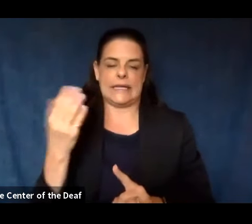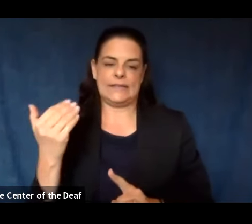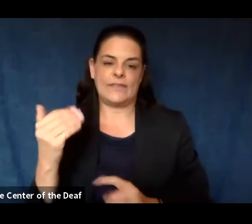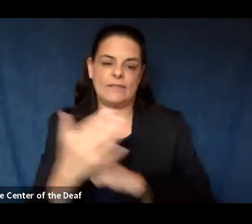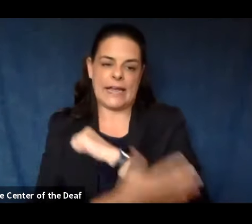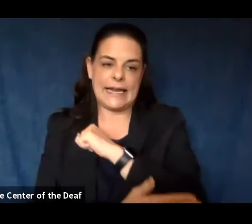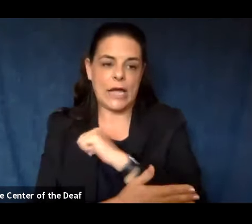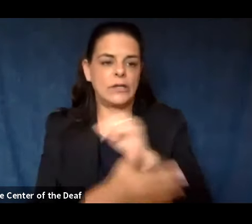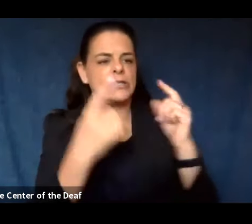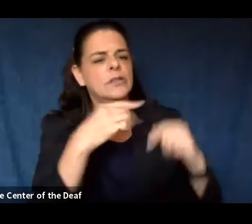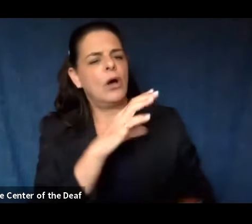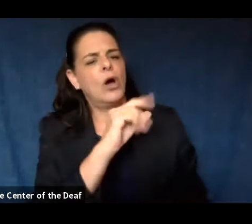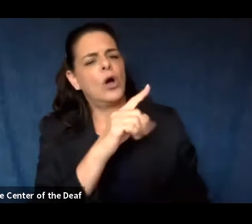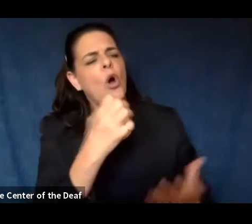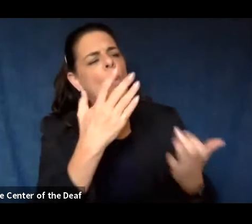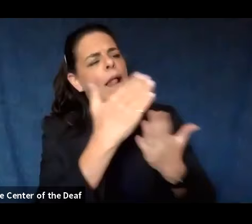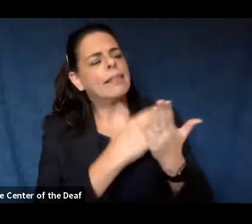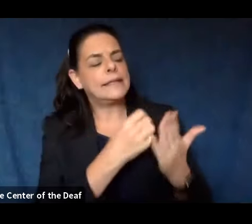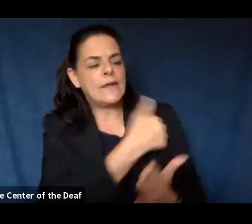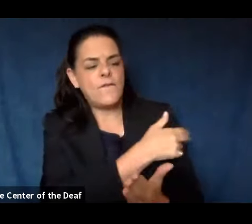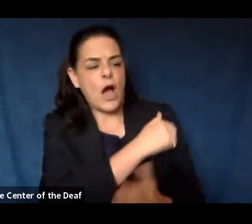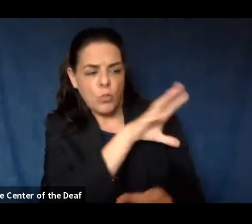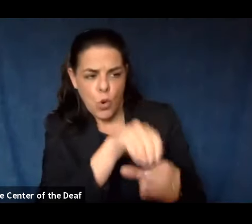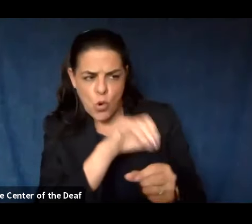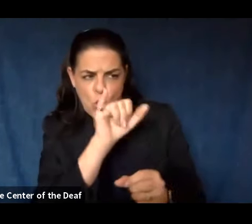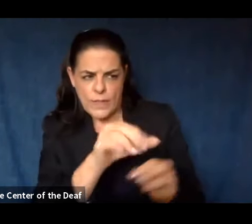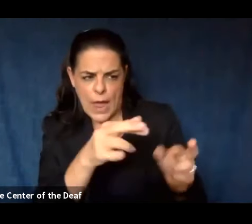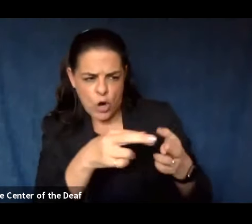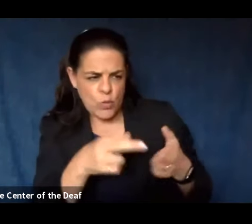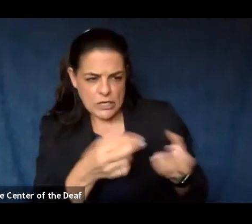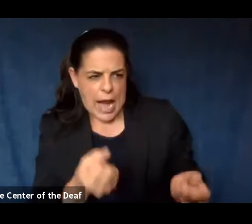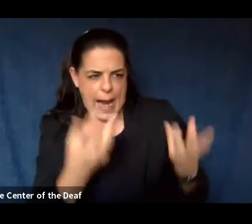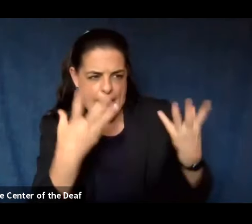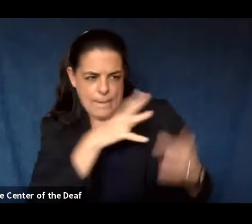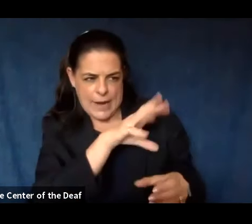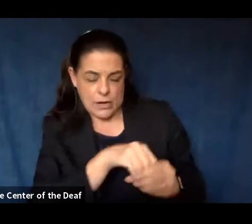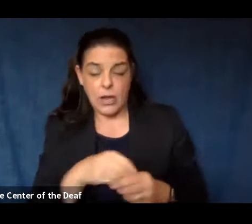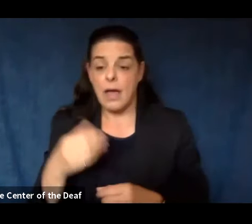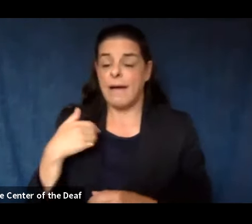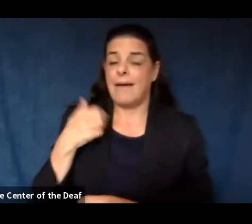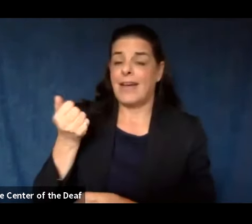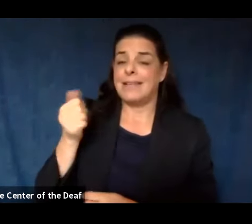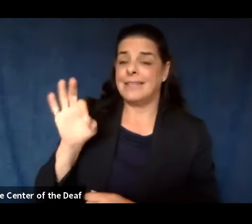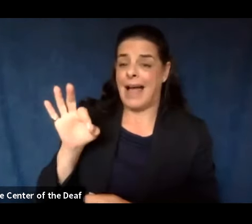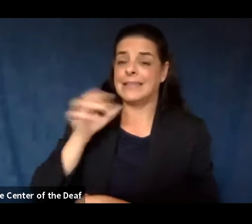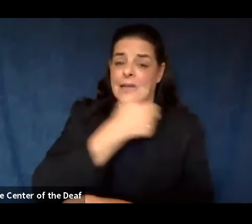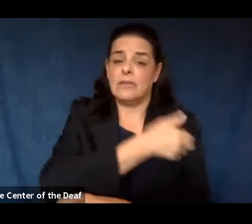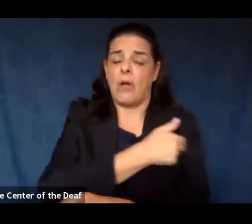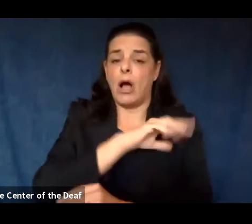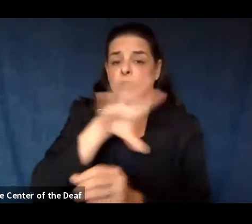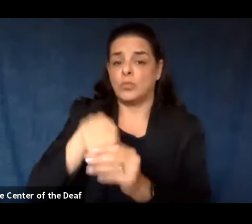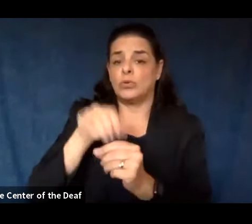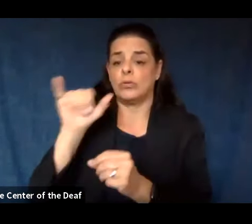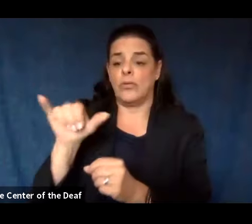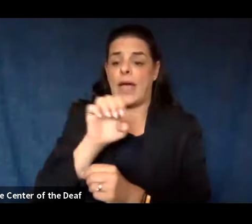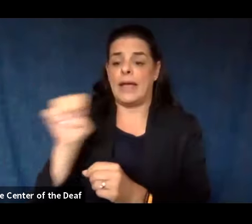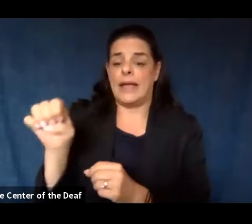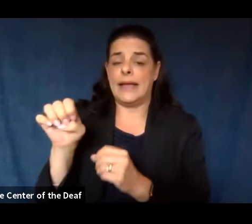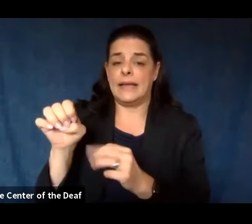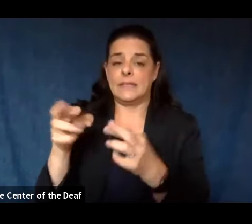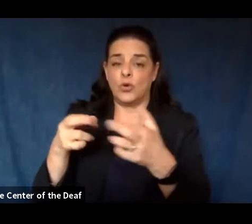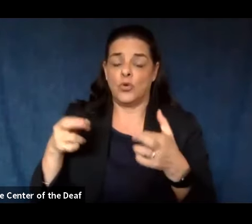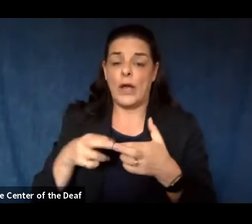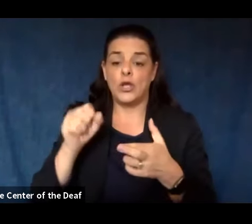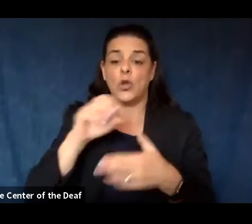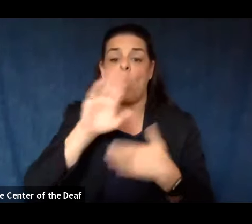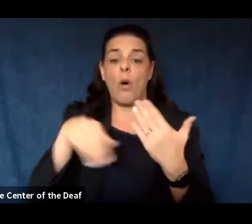Cole is wanting a list of hospitals included in that region, and how many are there? There are 19 hospitals in that region. So all the hospitals